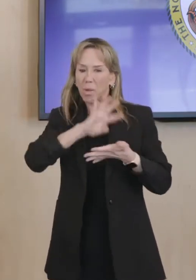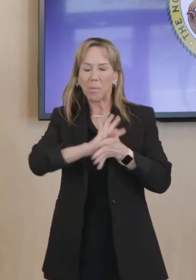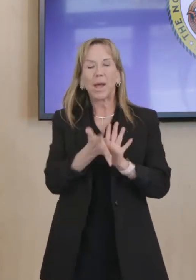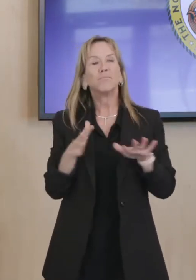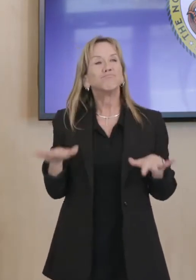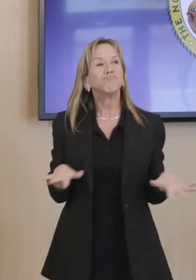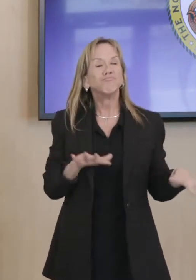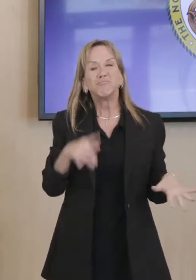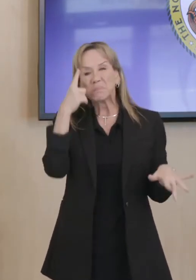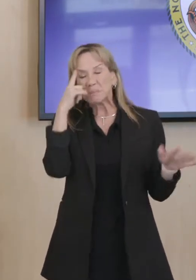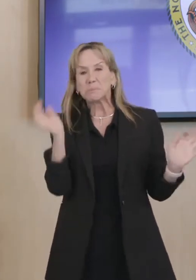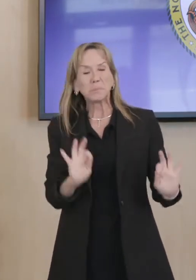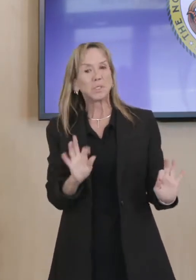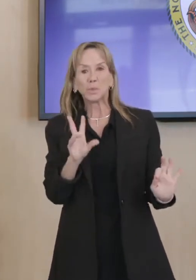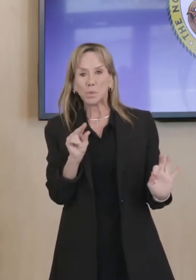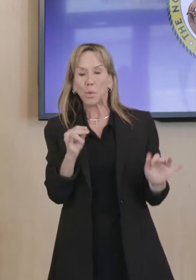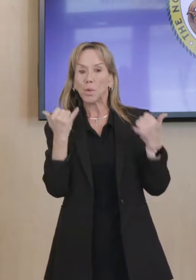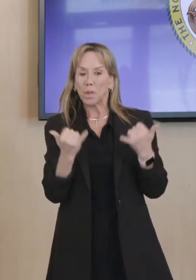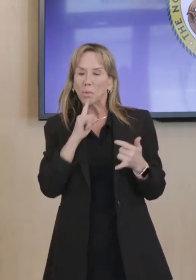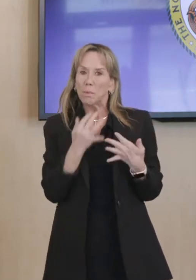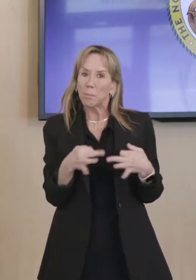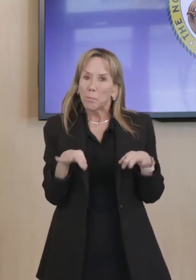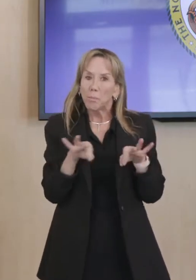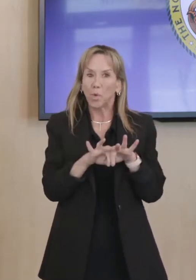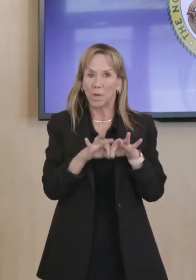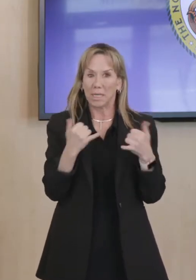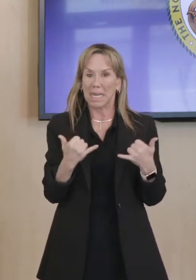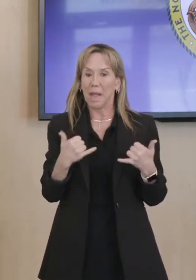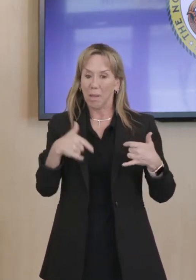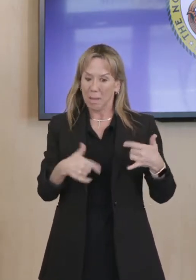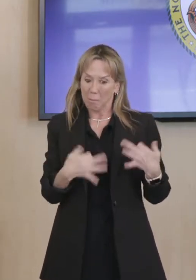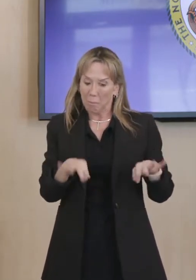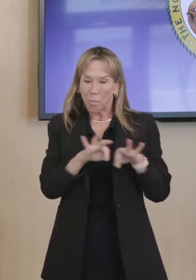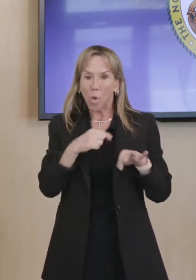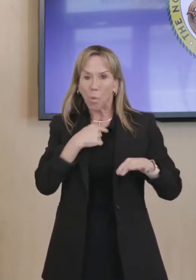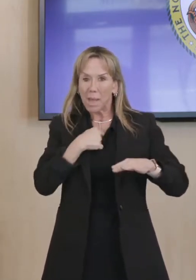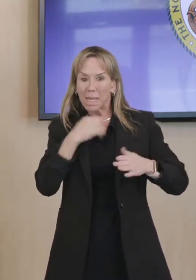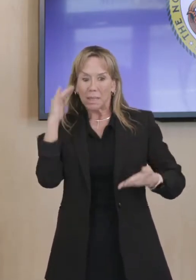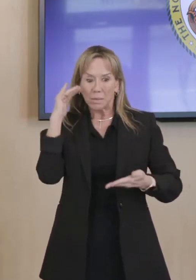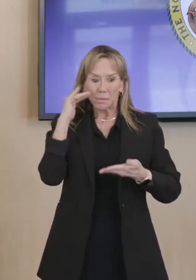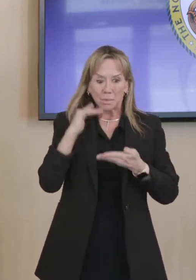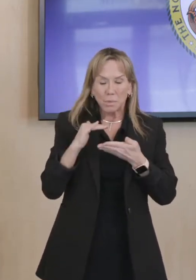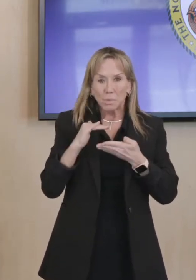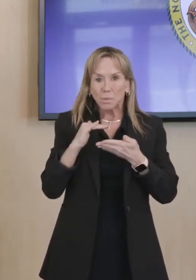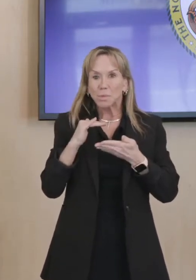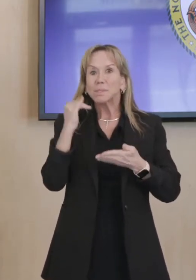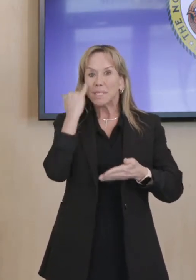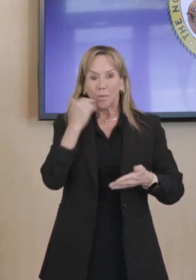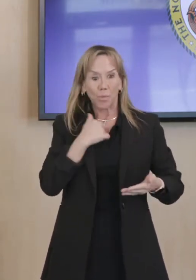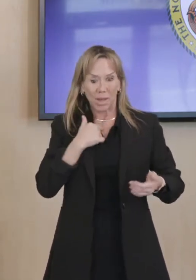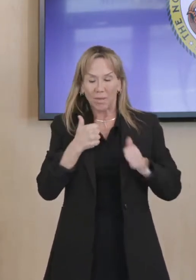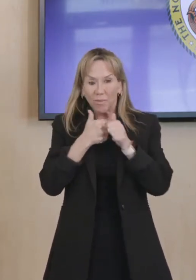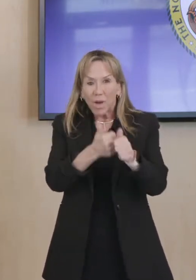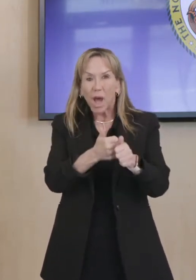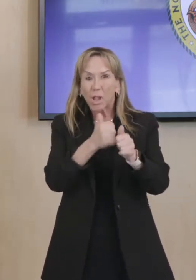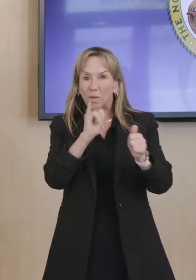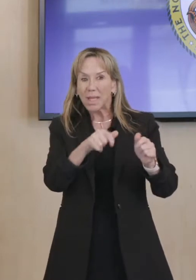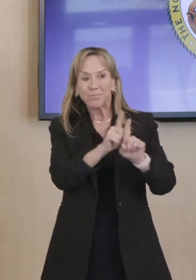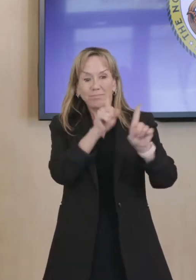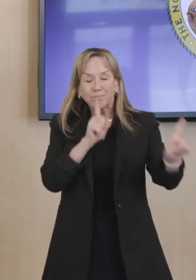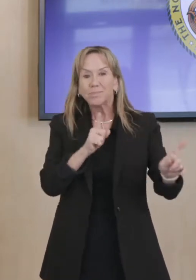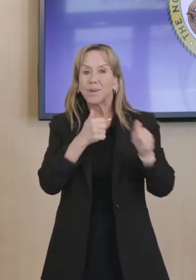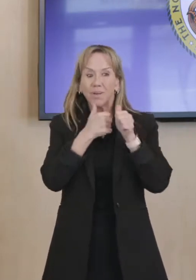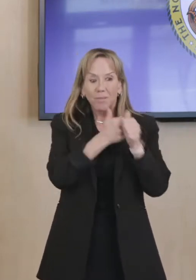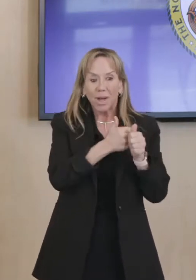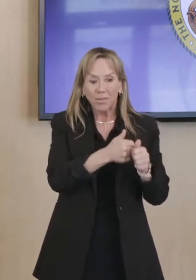critical days where the actions that we take are the ones that will have the greatest impact. If we do what we should do, the greatest positive impact,